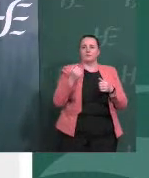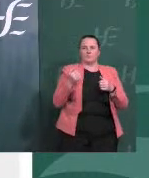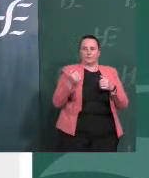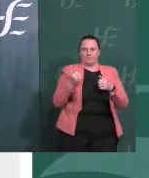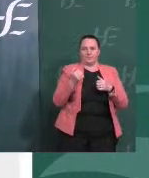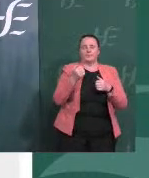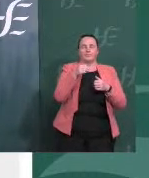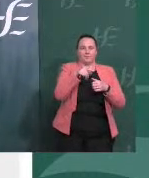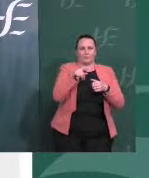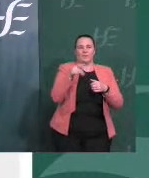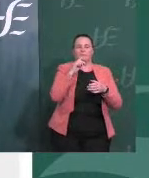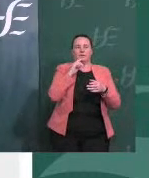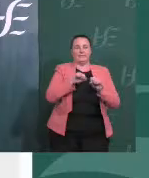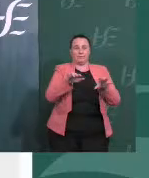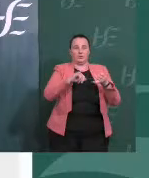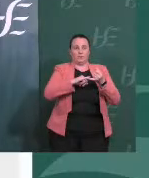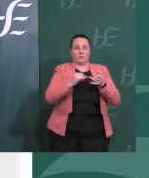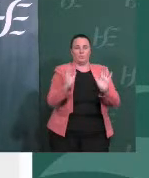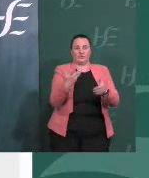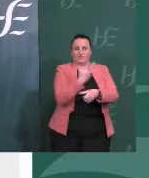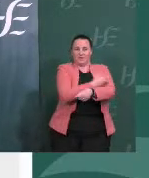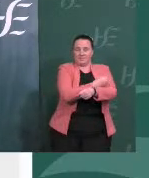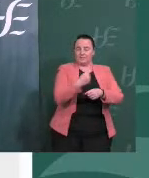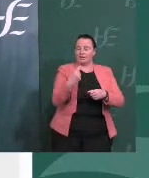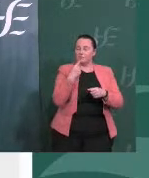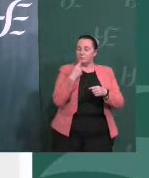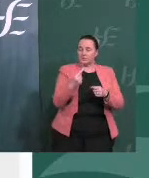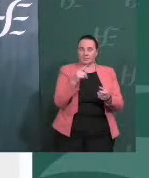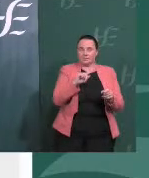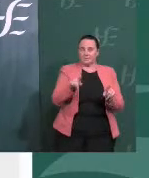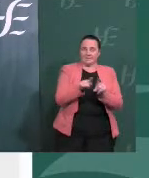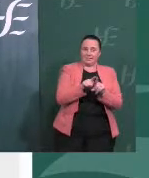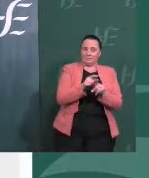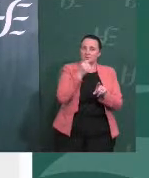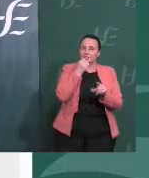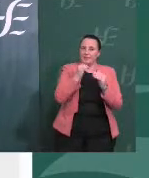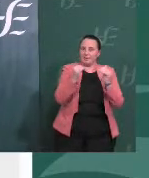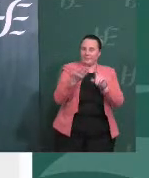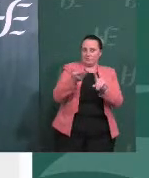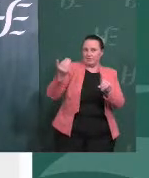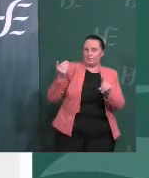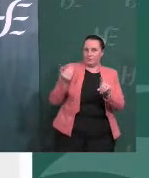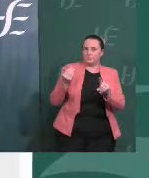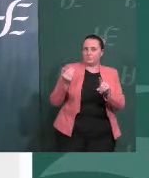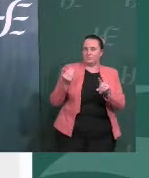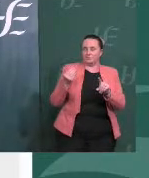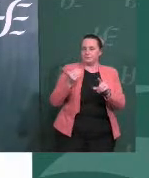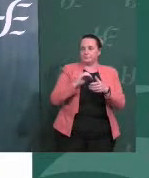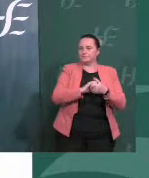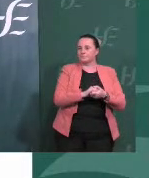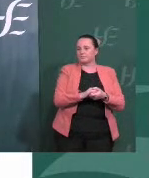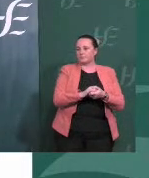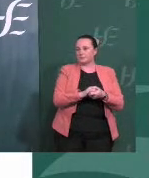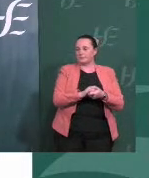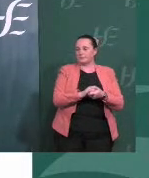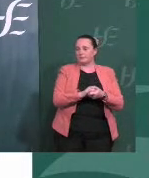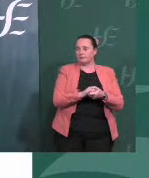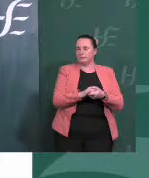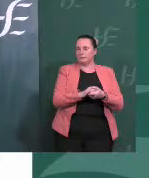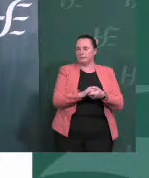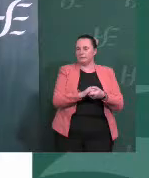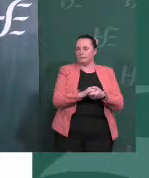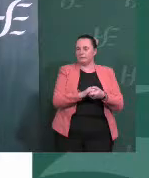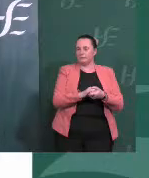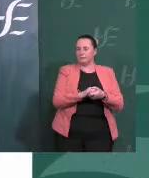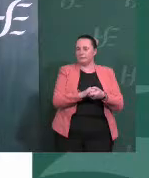rising in terms of harm, never rising remotely to the level it was before vaccination was widespread among healthcare workers in the UK.